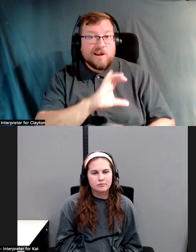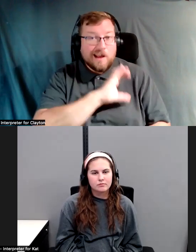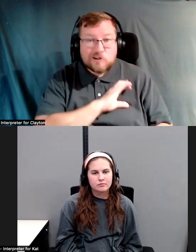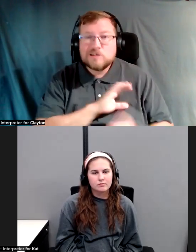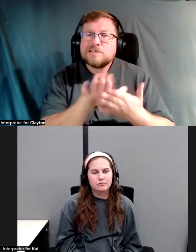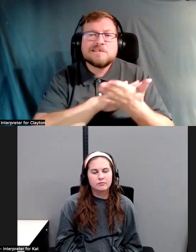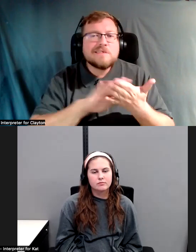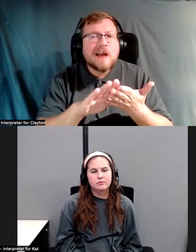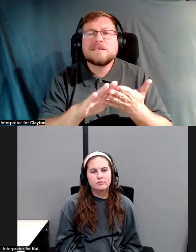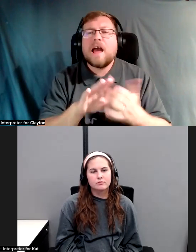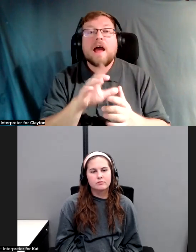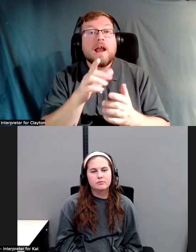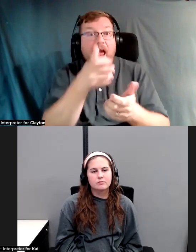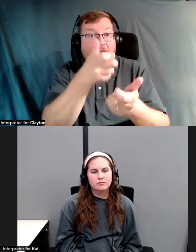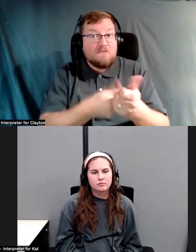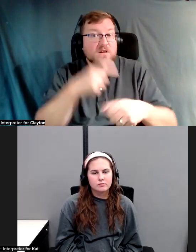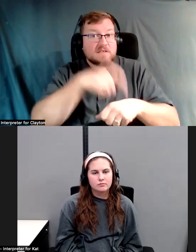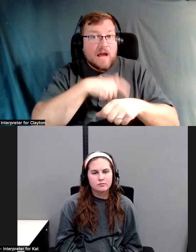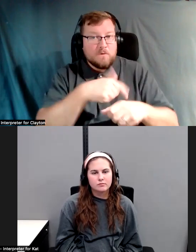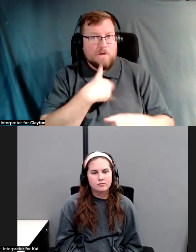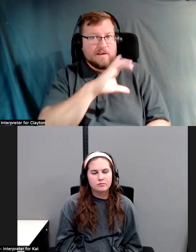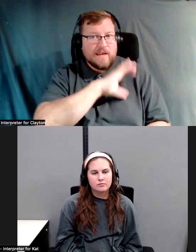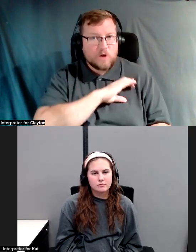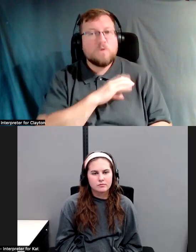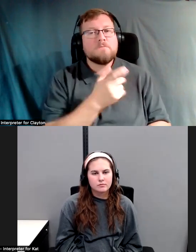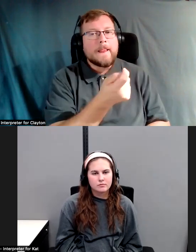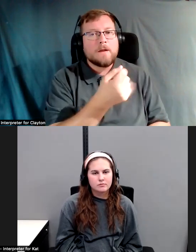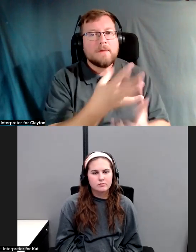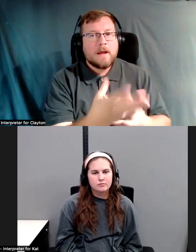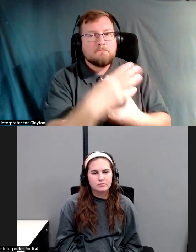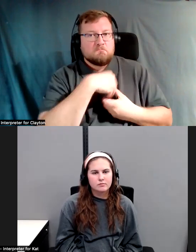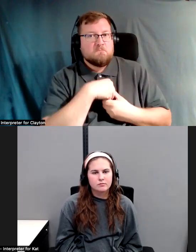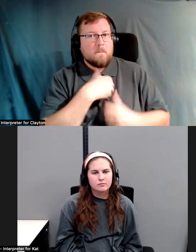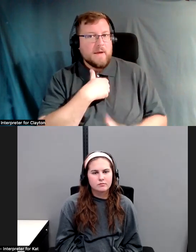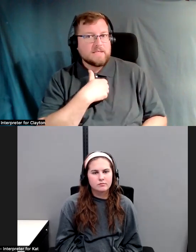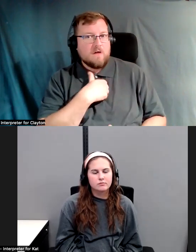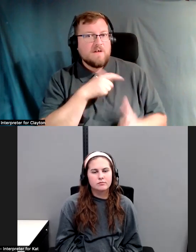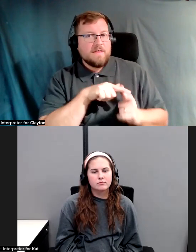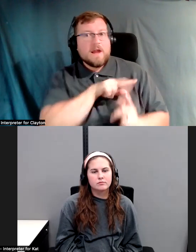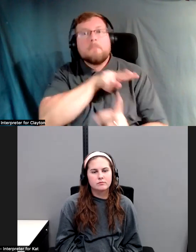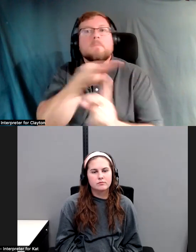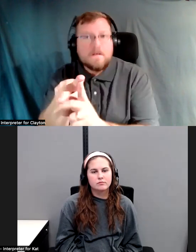something from each of them, and and then you bring that, you know, to your next